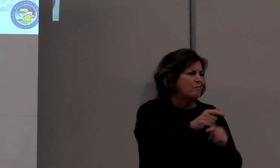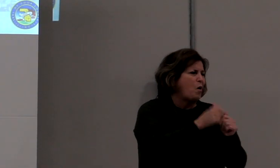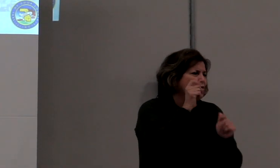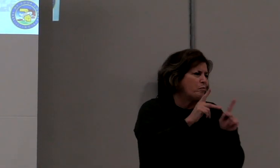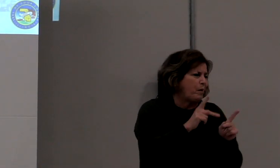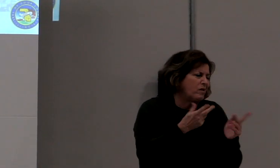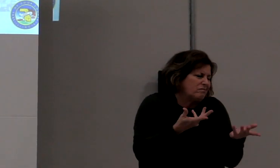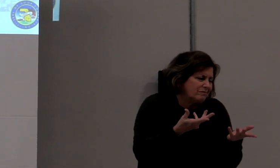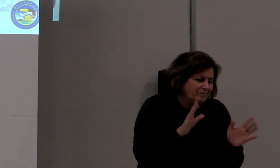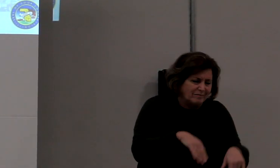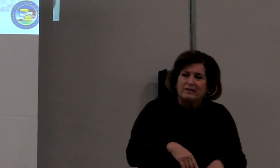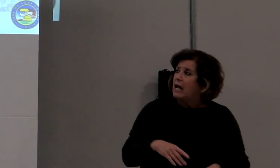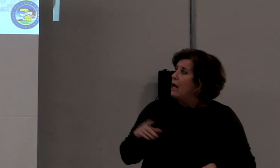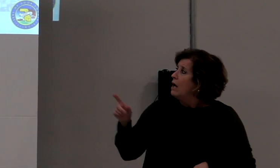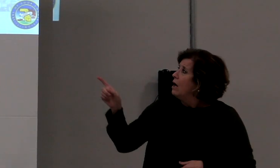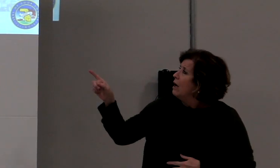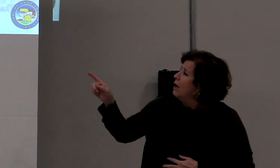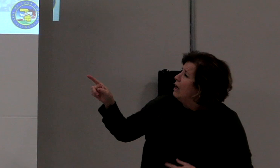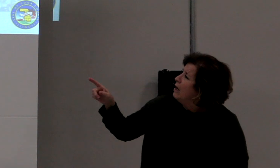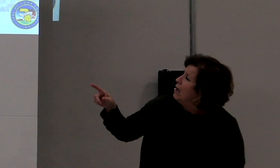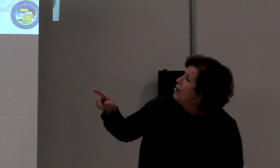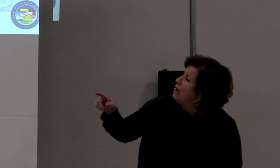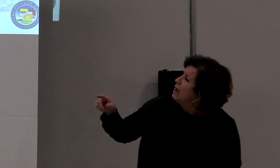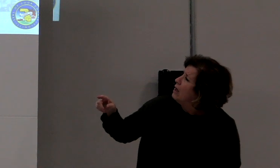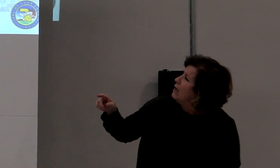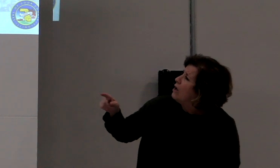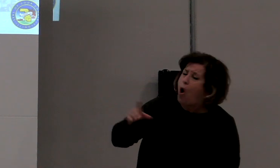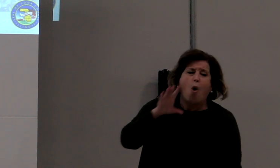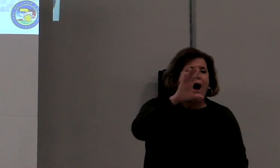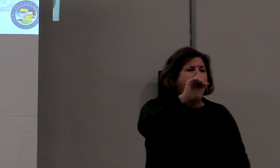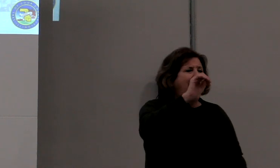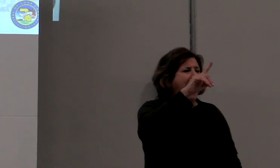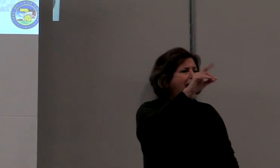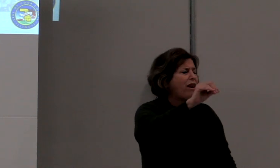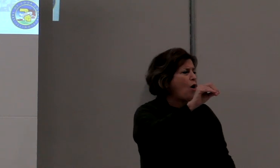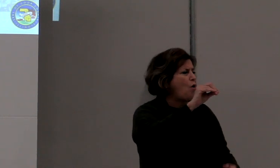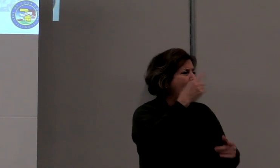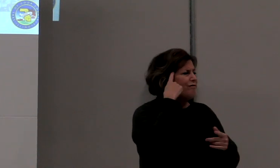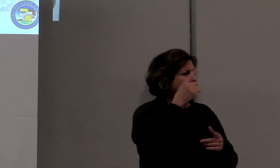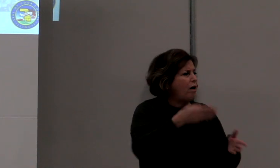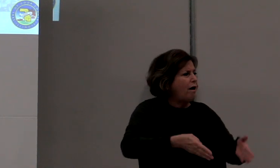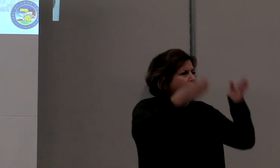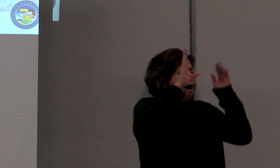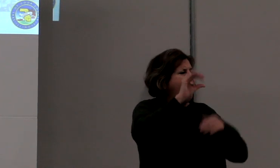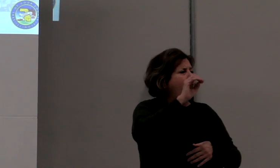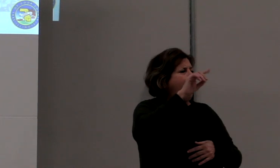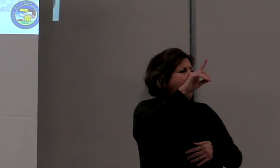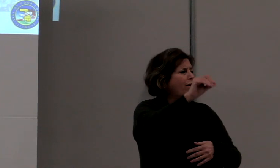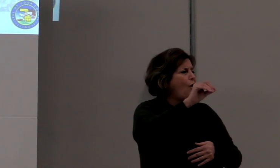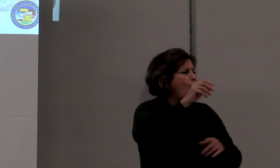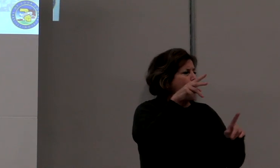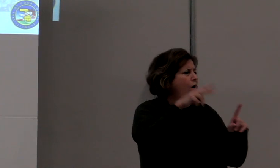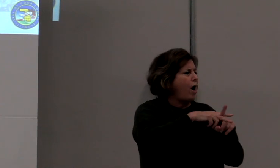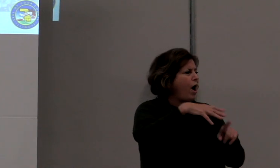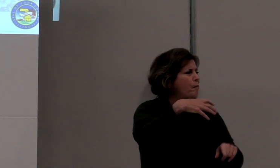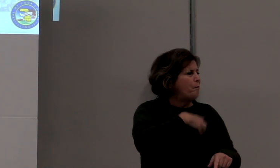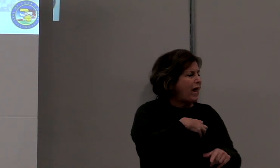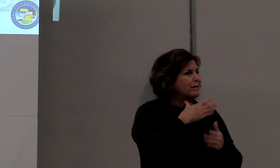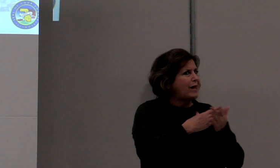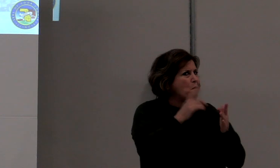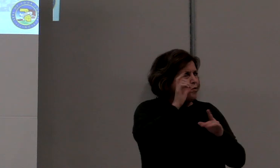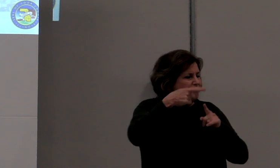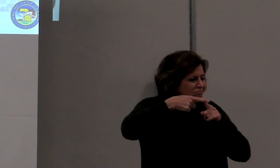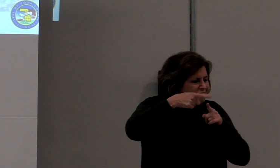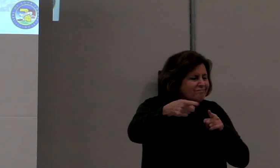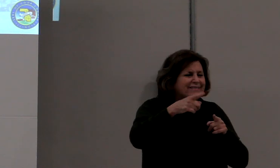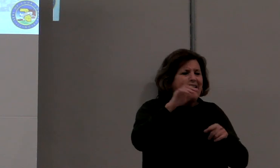Condo appeals. So we have a condo analyst here. If anyone has a condo or a townhouse question, we have a couple of our analysts here that specialize in condos and